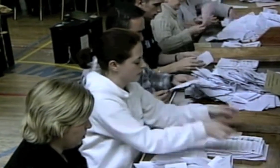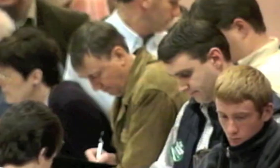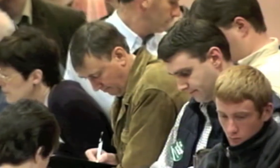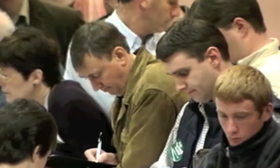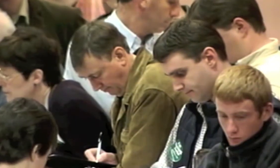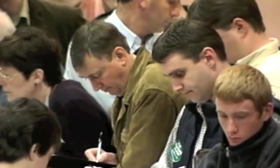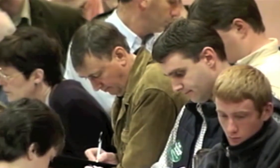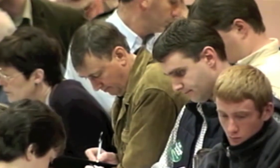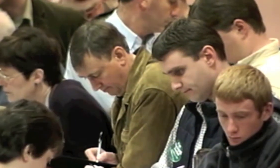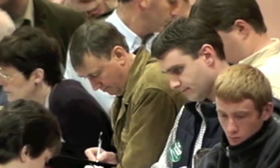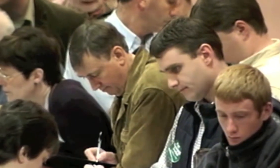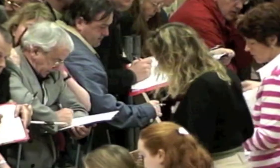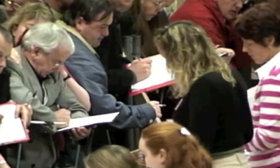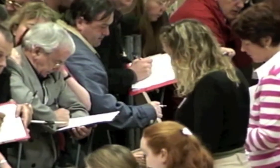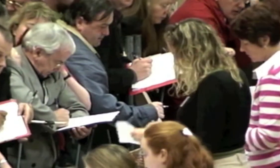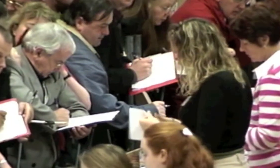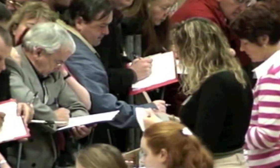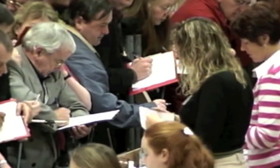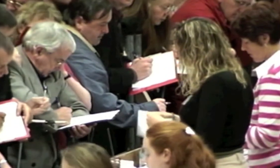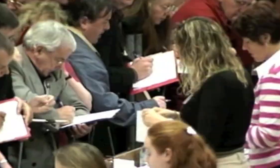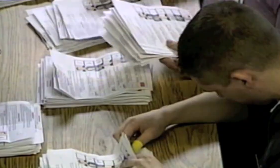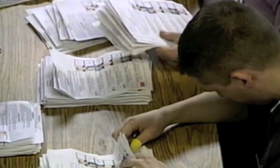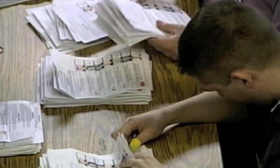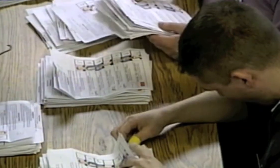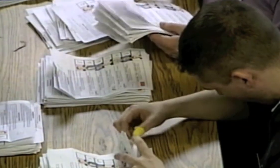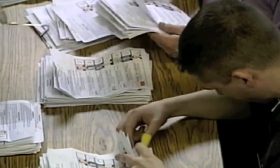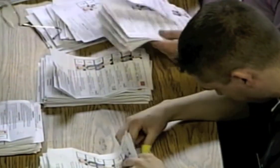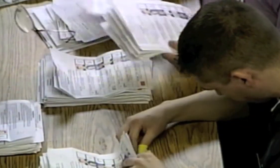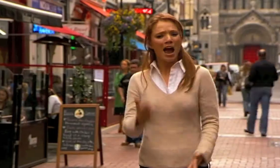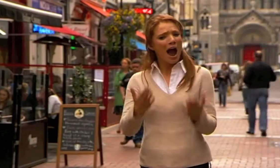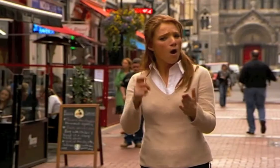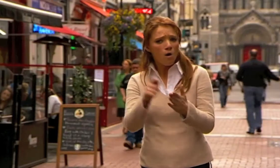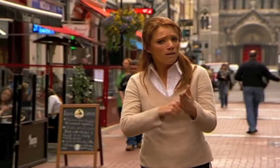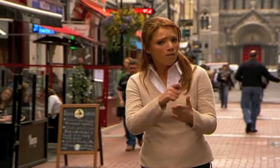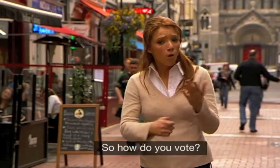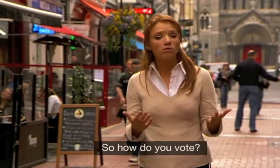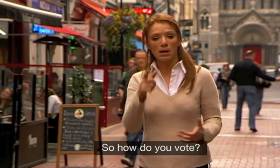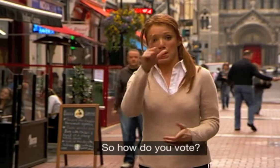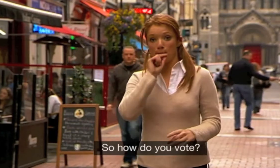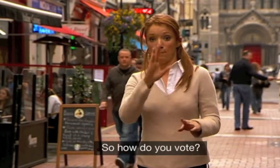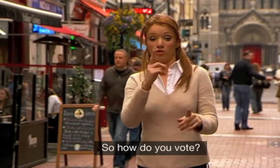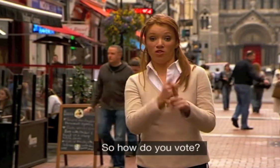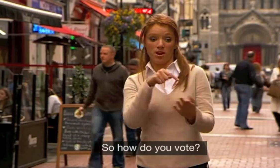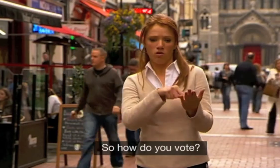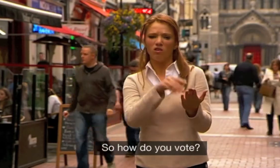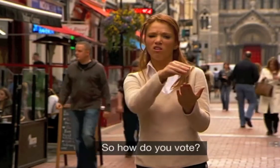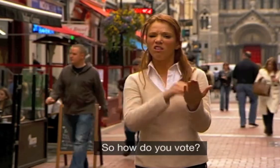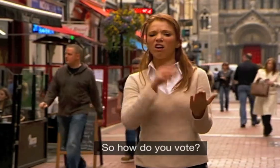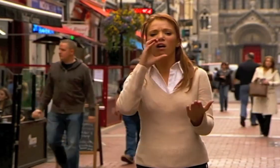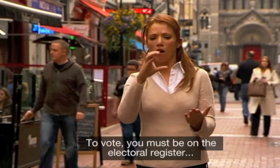past candidate Paddy McHugh, who's campaigned on local health success of independence. So, how do you vote? To vote, you must